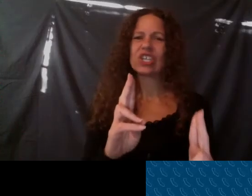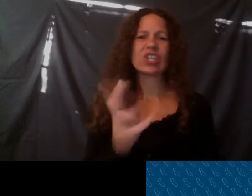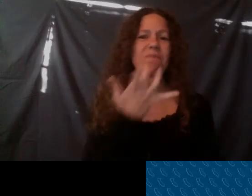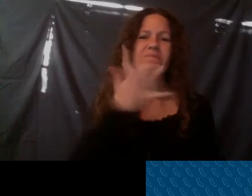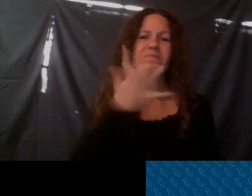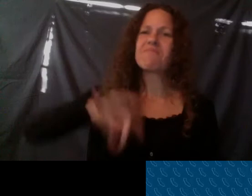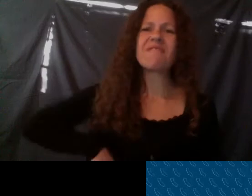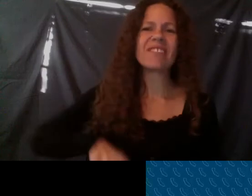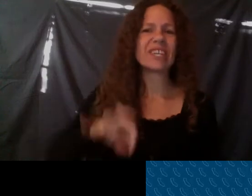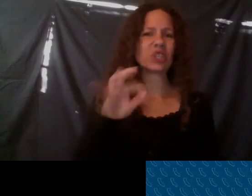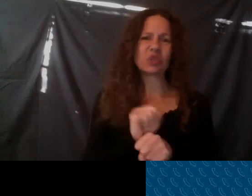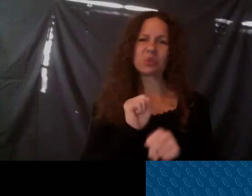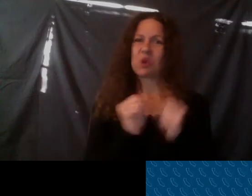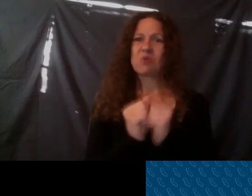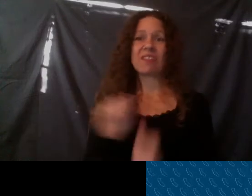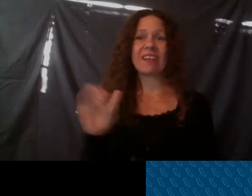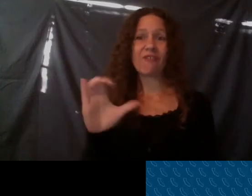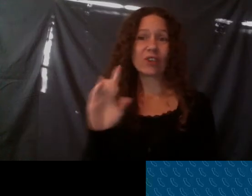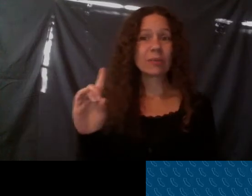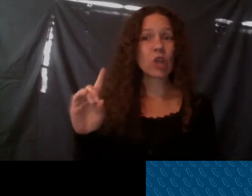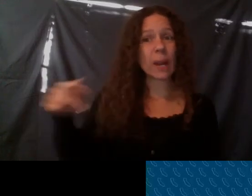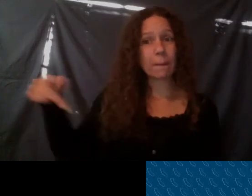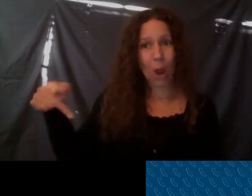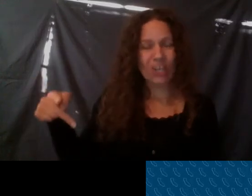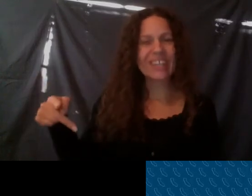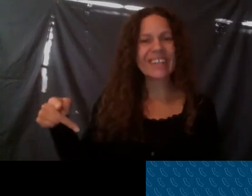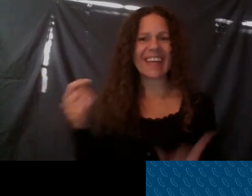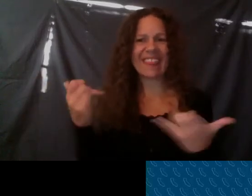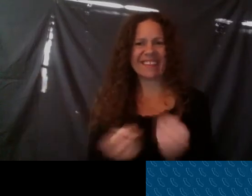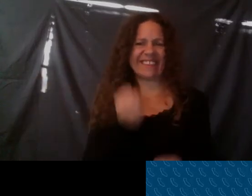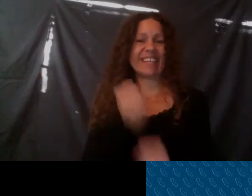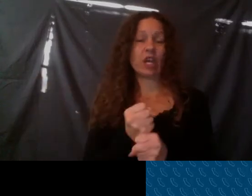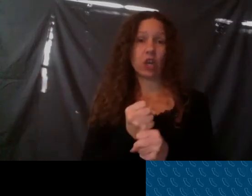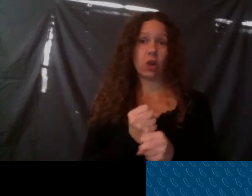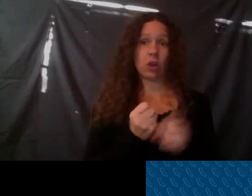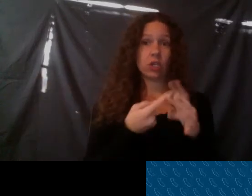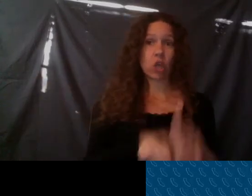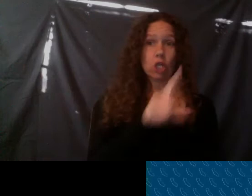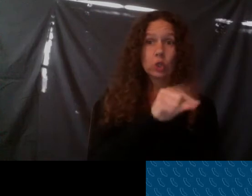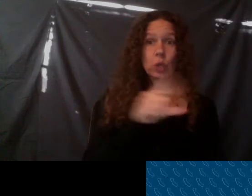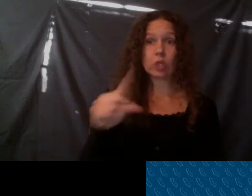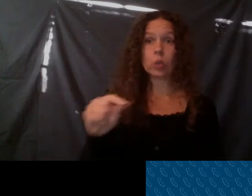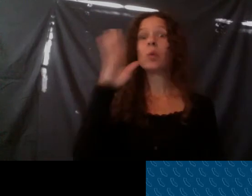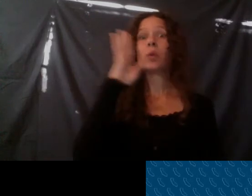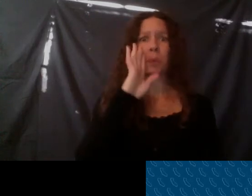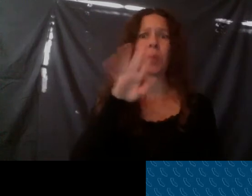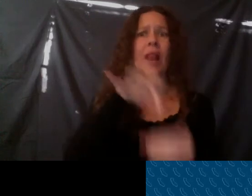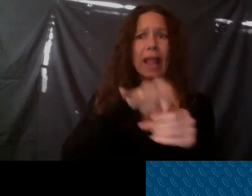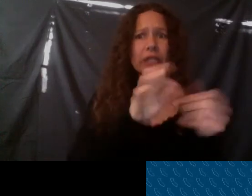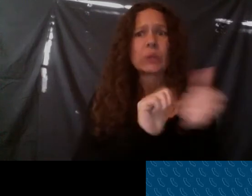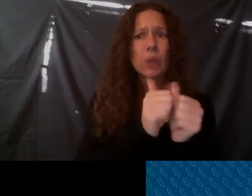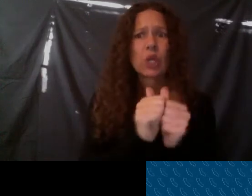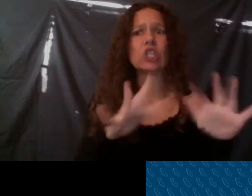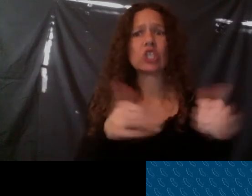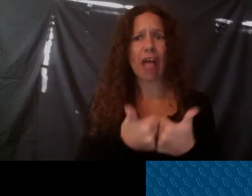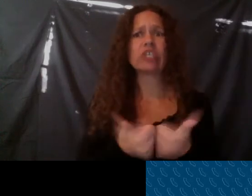Democratic Party on this program this year. We entered 2020 knowing that we were facing big electoral challenges and also that we had a